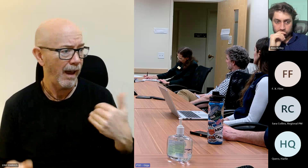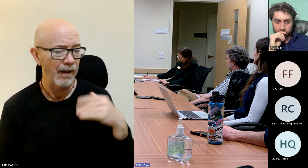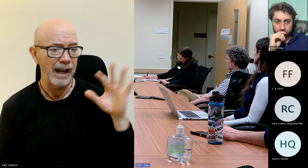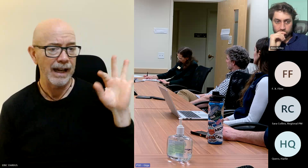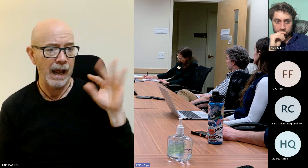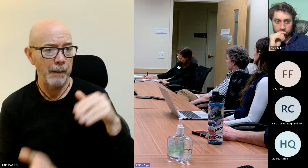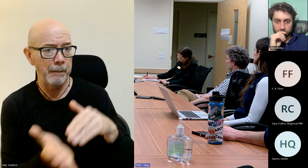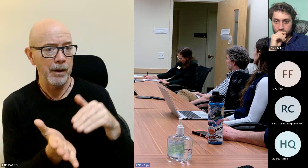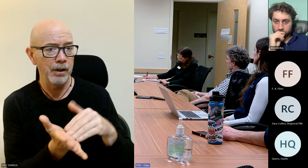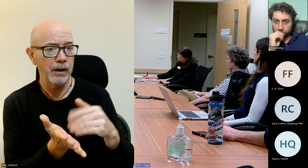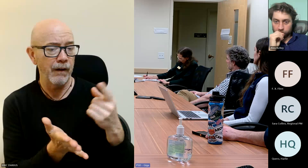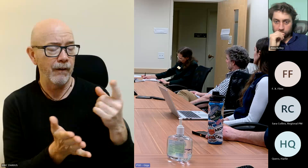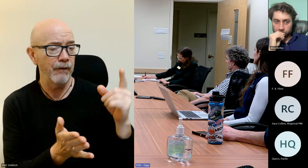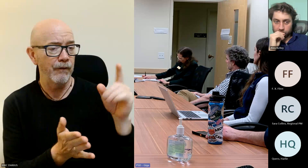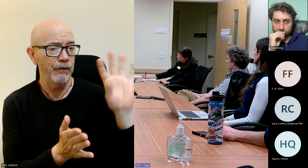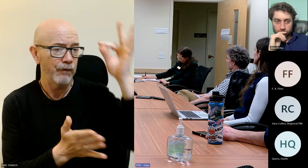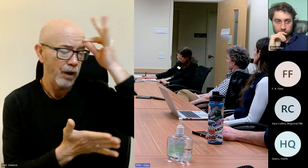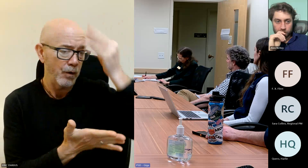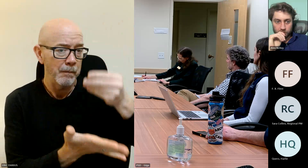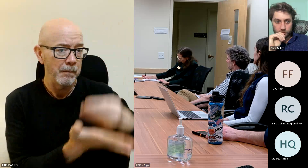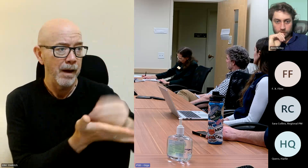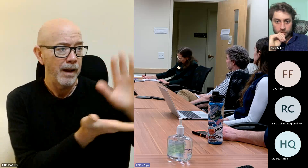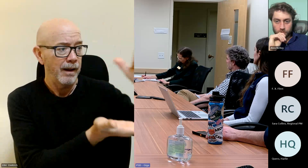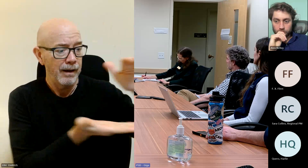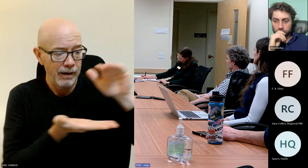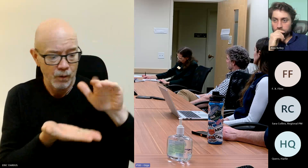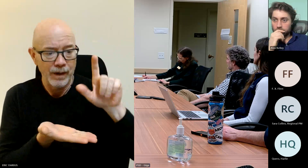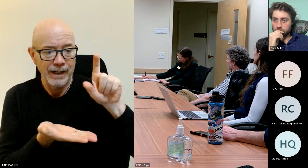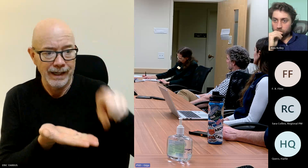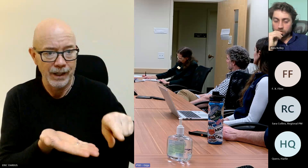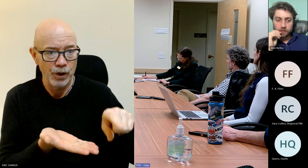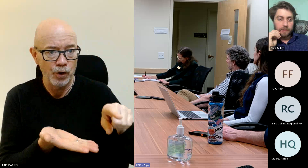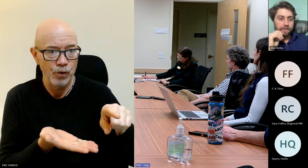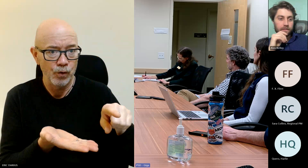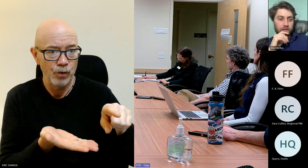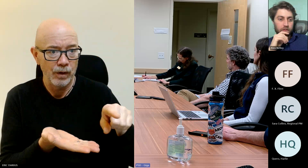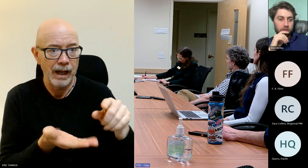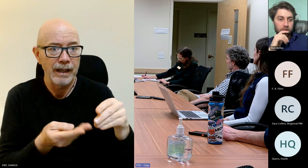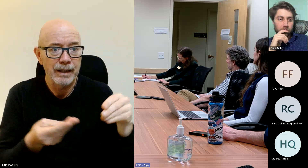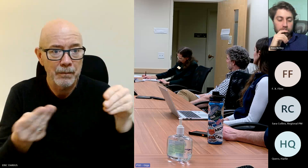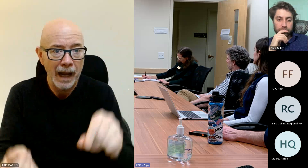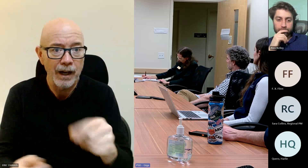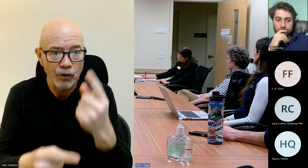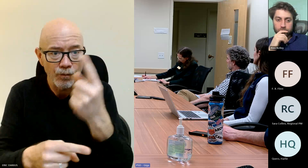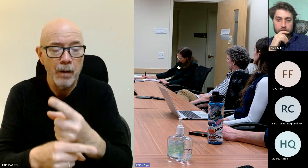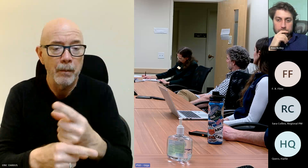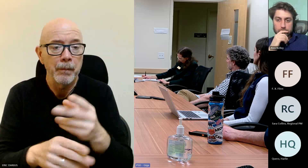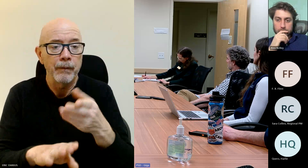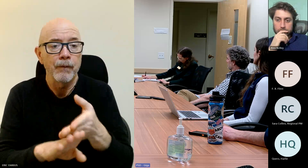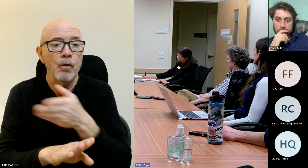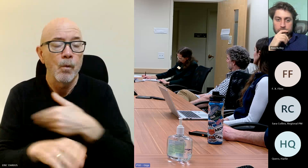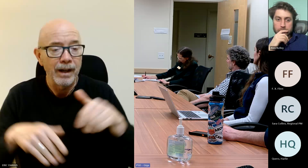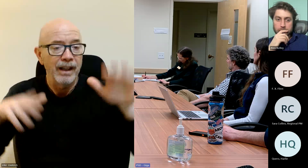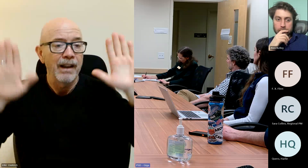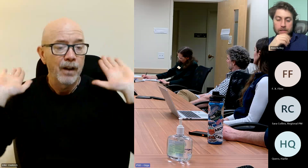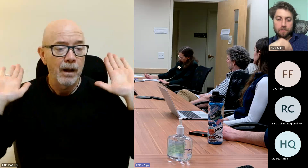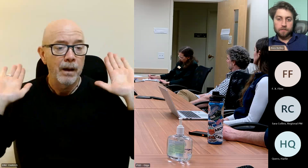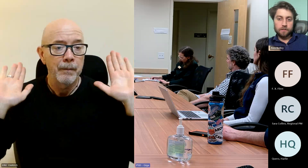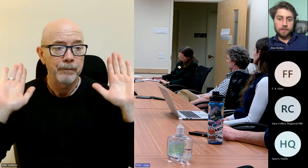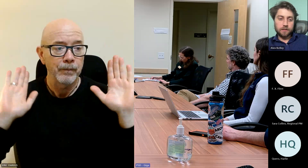being forfeited if we don't spend it by the end of the year. But they're caught in a vice between spend it without a